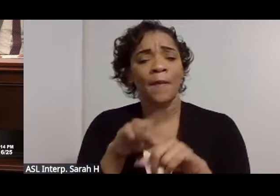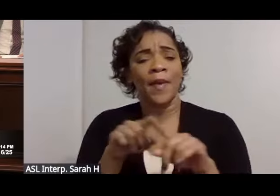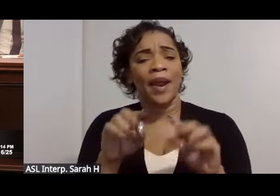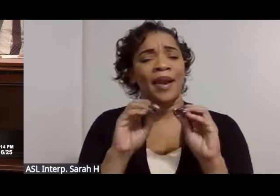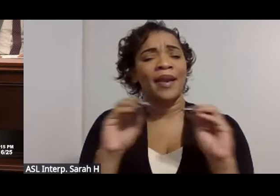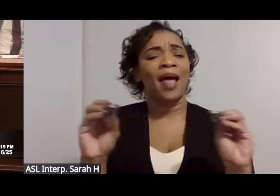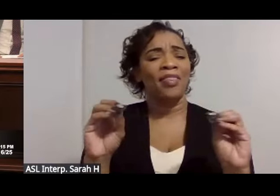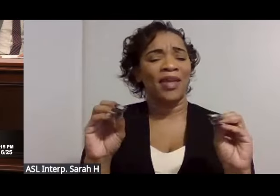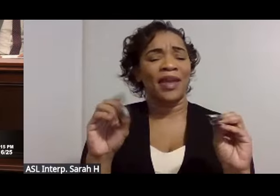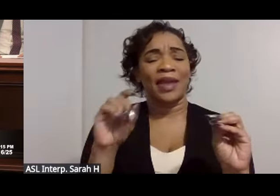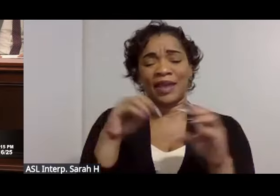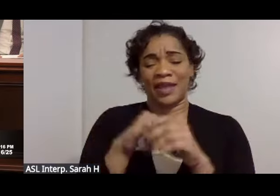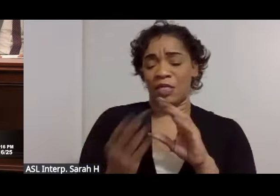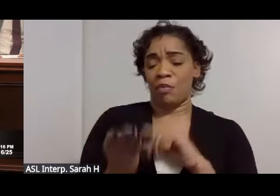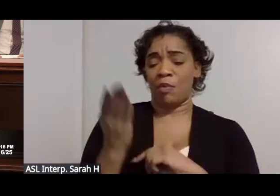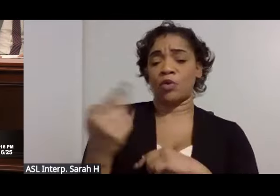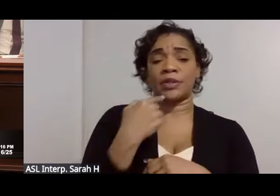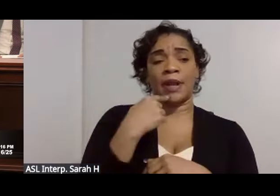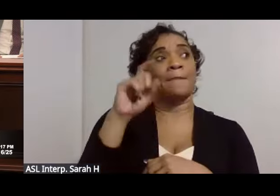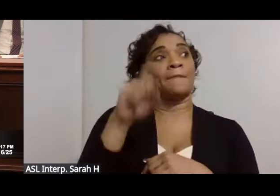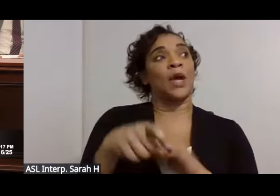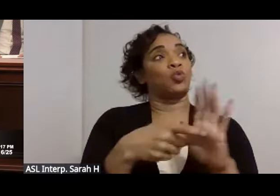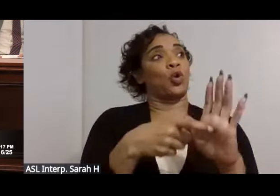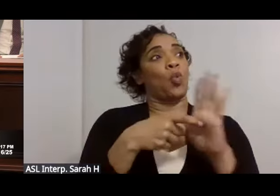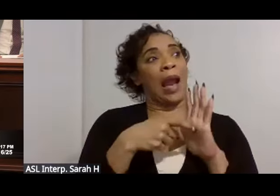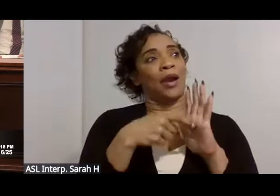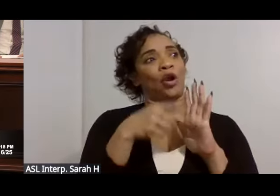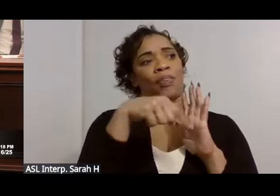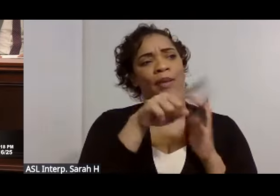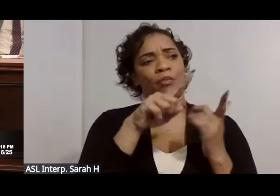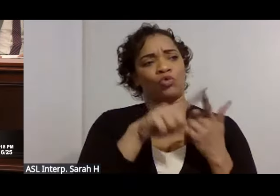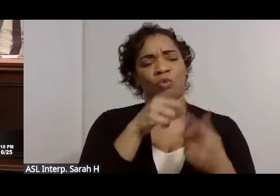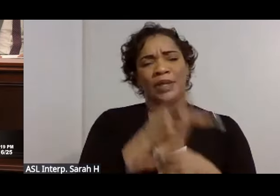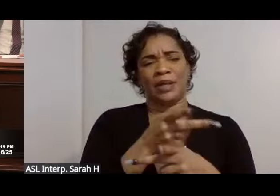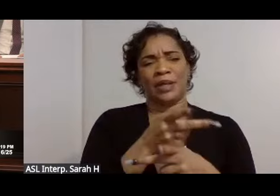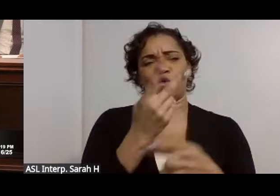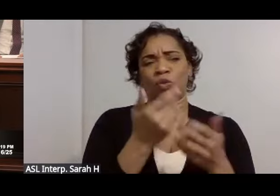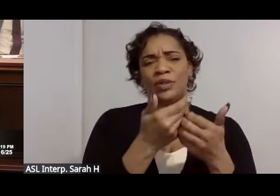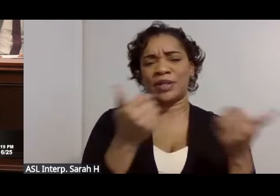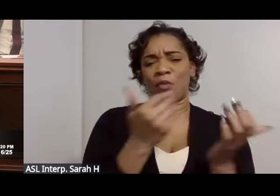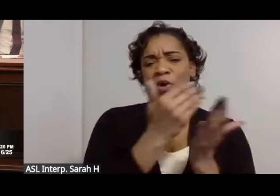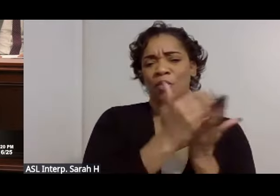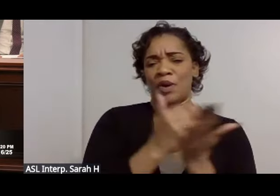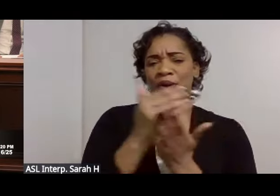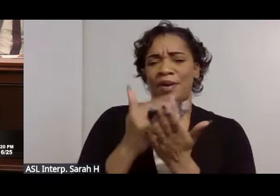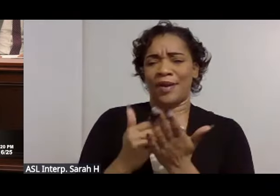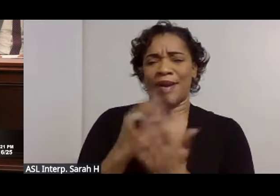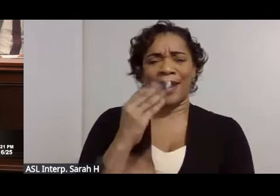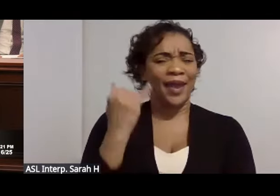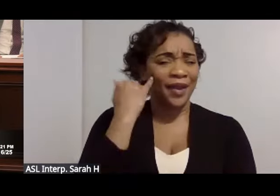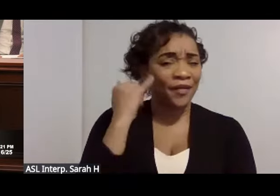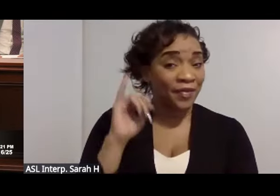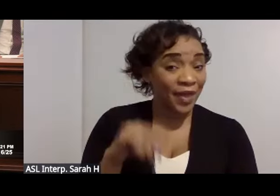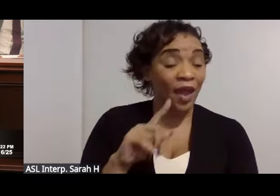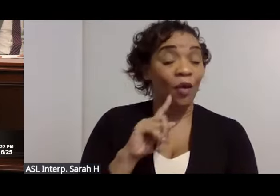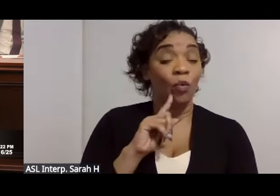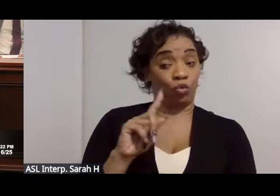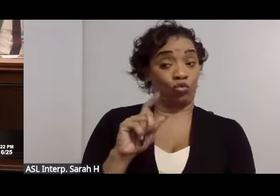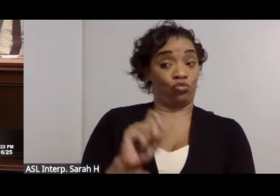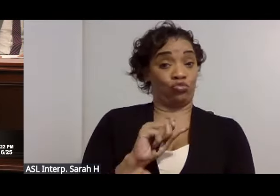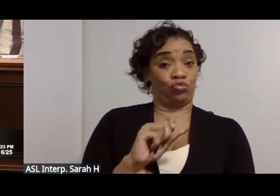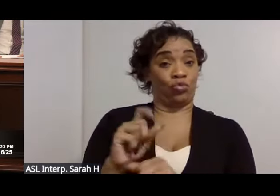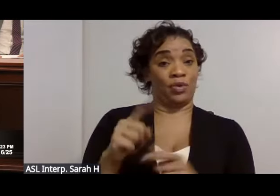Secretary of State to maintain 2 separate databases. And if that were the case, of course, the petition that